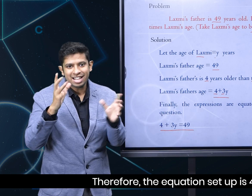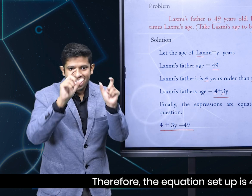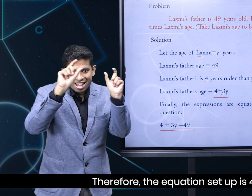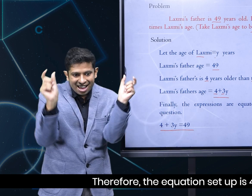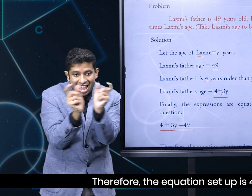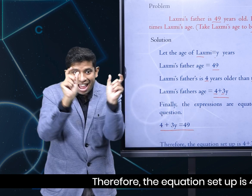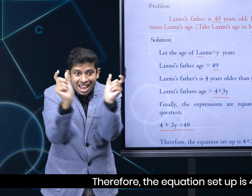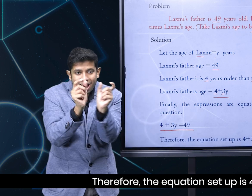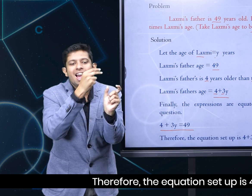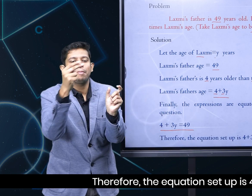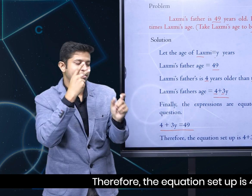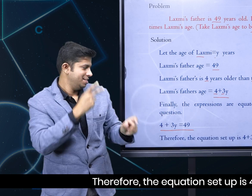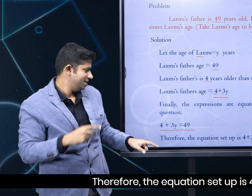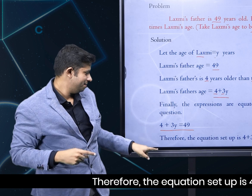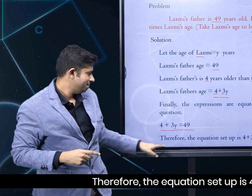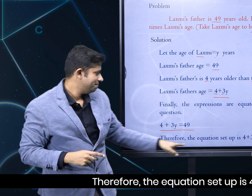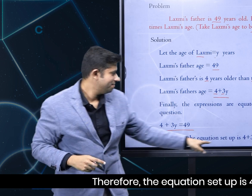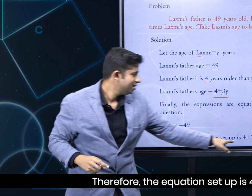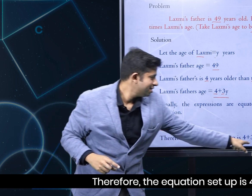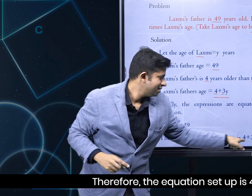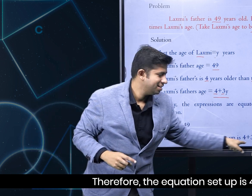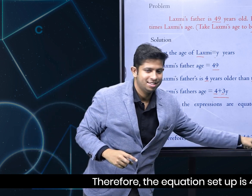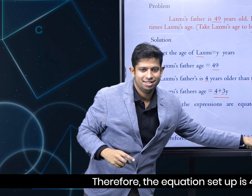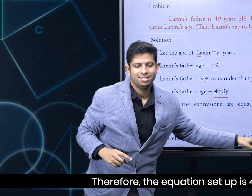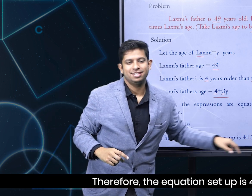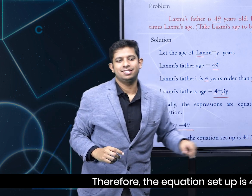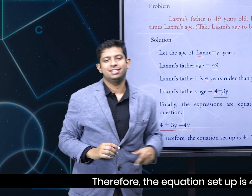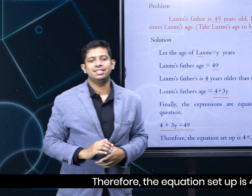Therefore, the equation setup is 4 plus 3y equals to 49.